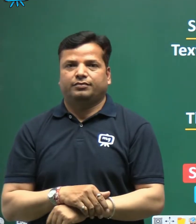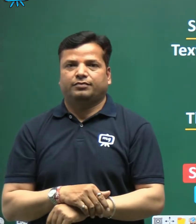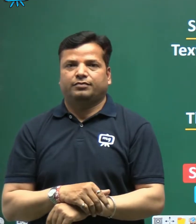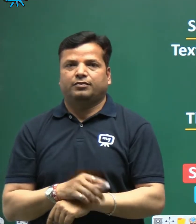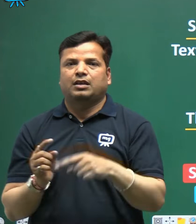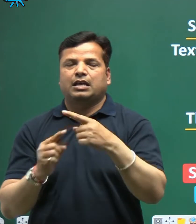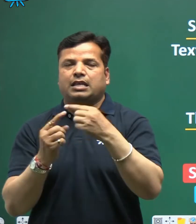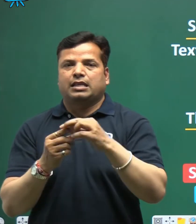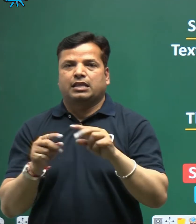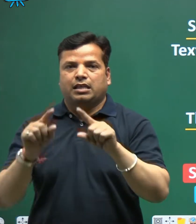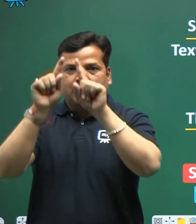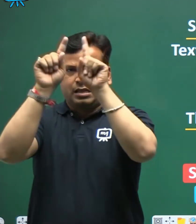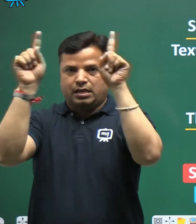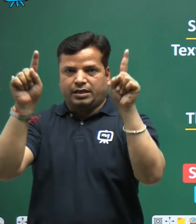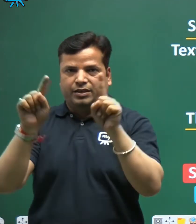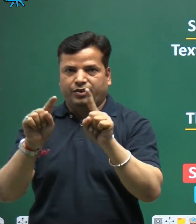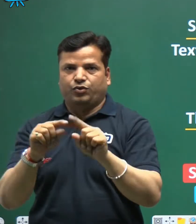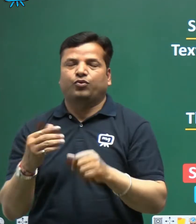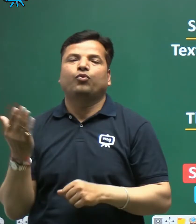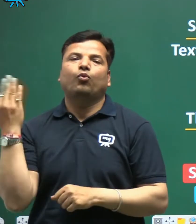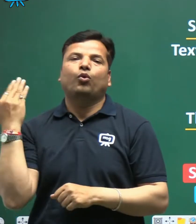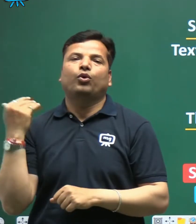The statue was